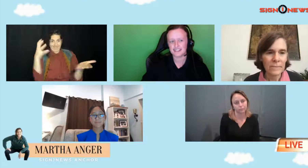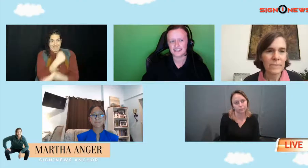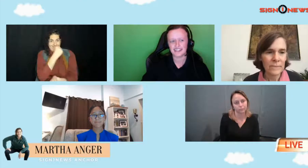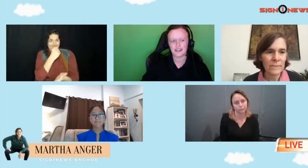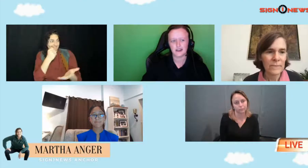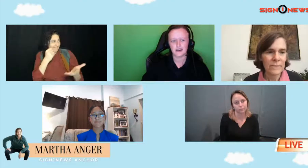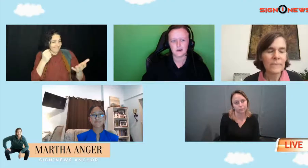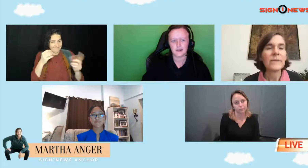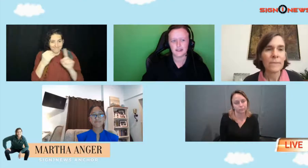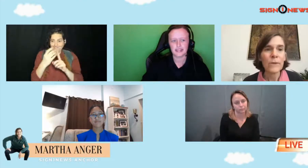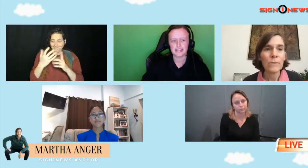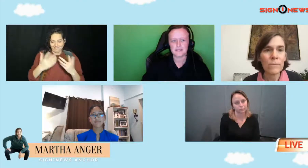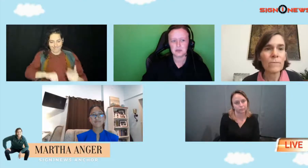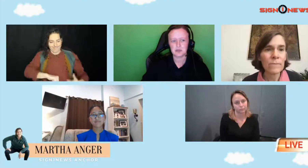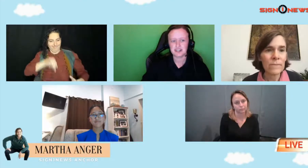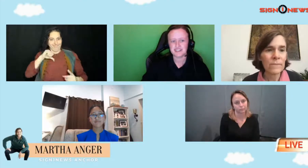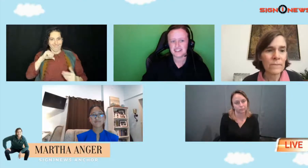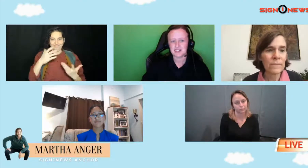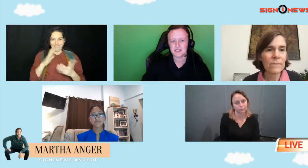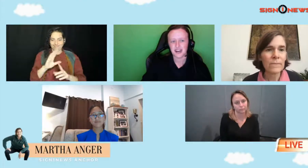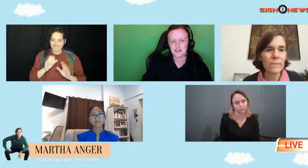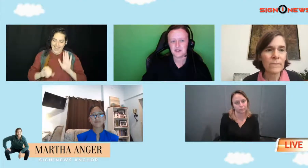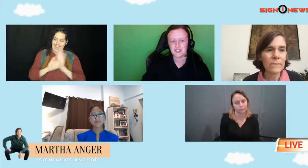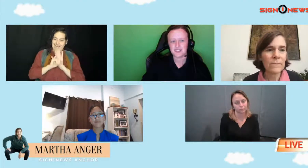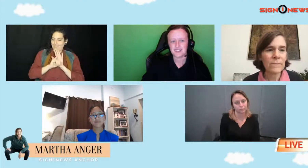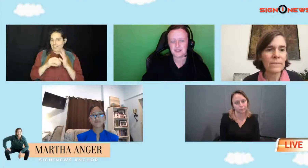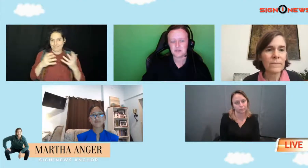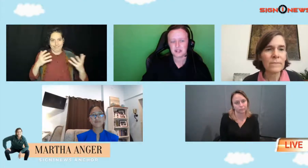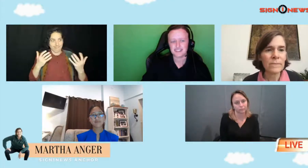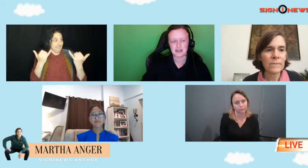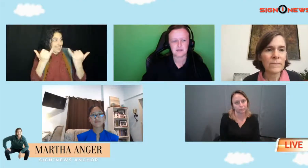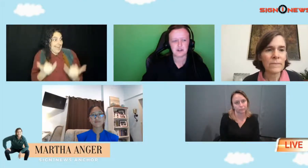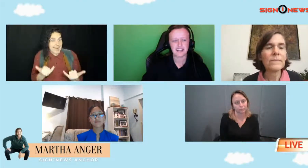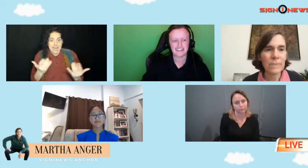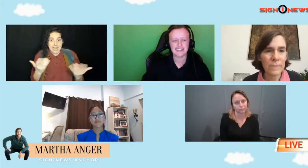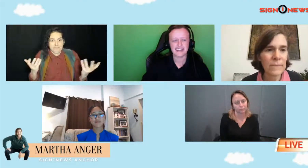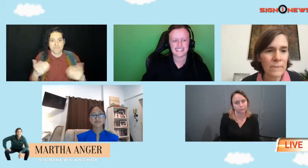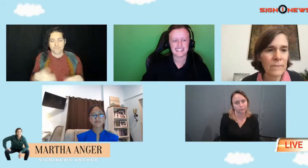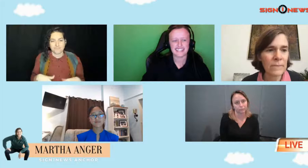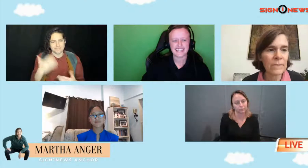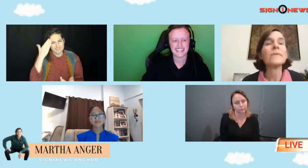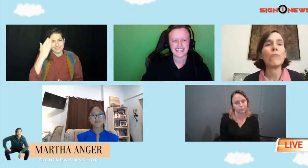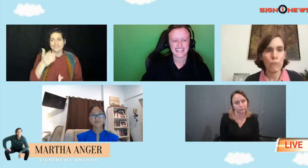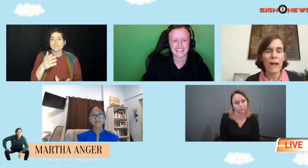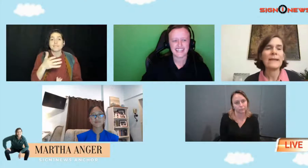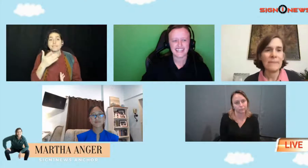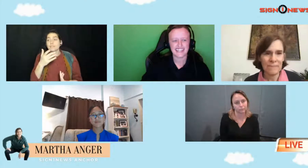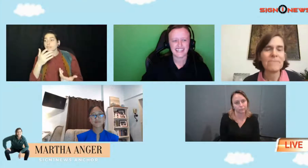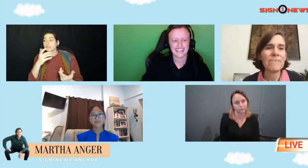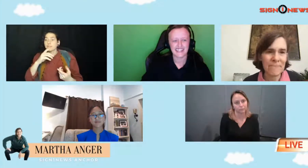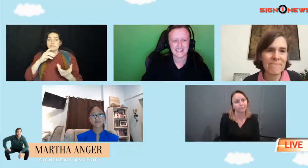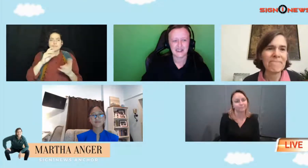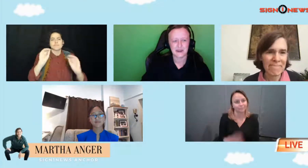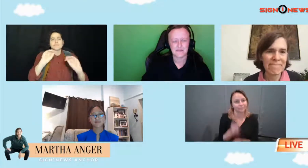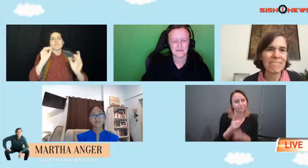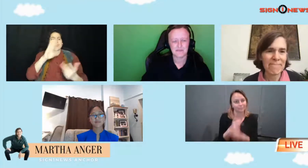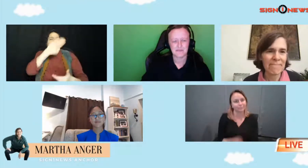regret, it's important that you just embrace that pride, that identity. Right.